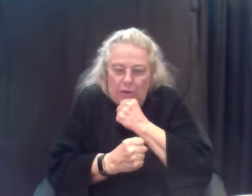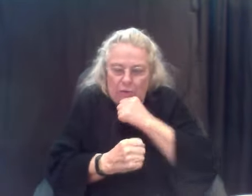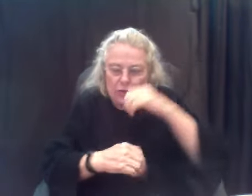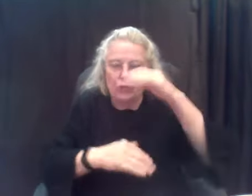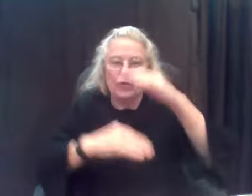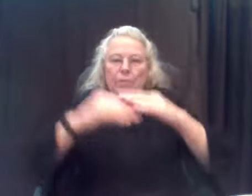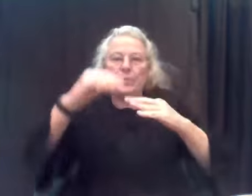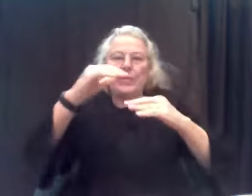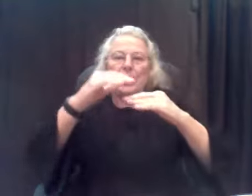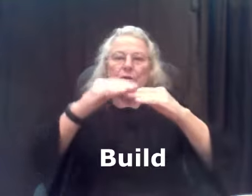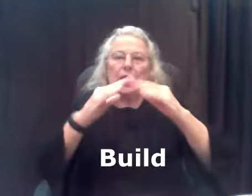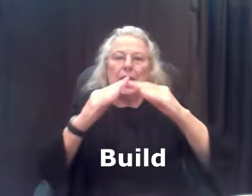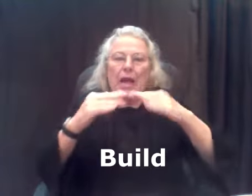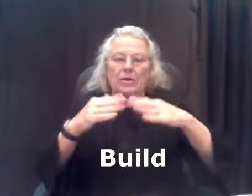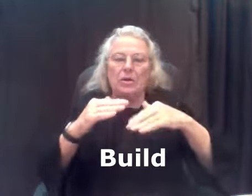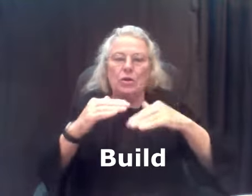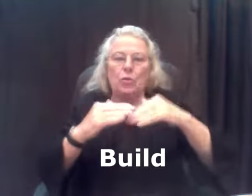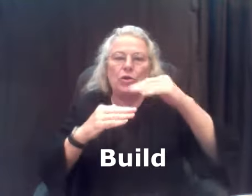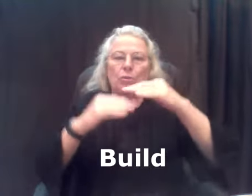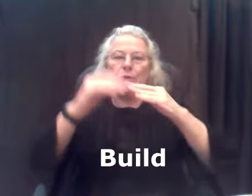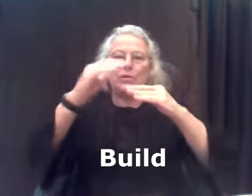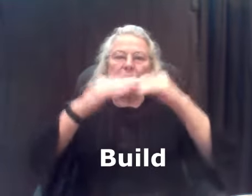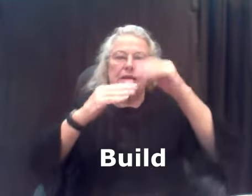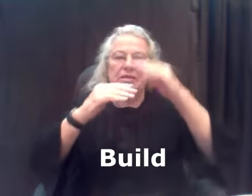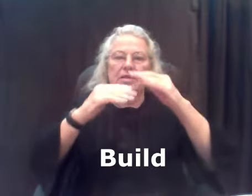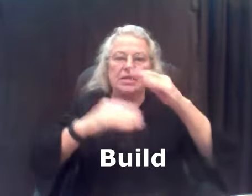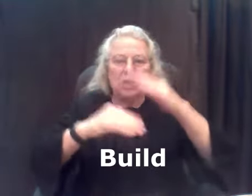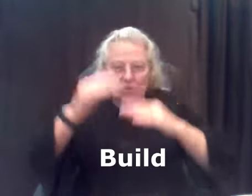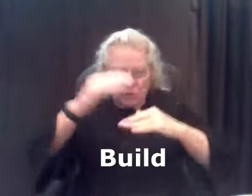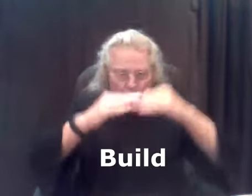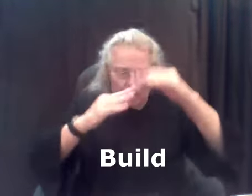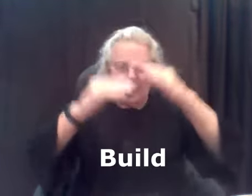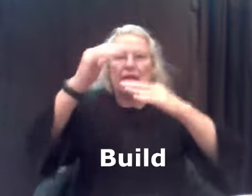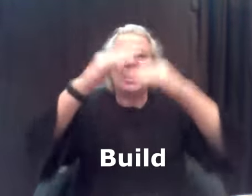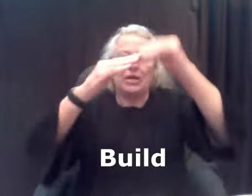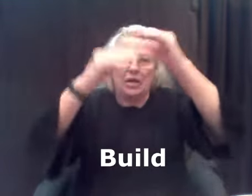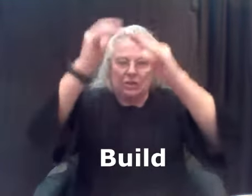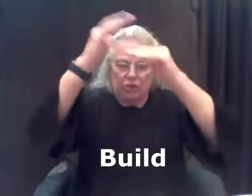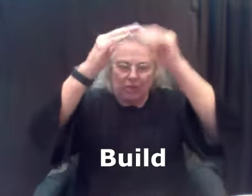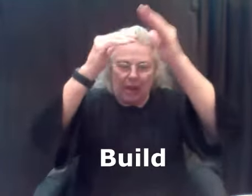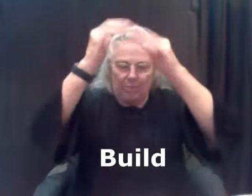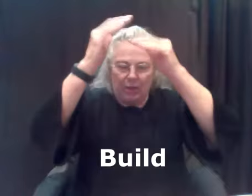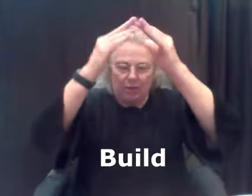To rebuild, and when you're building, it's this. So again, it's just that building.